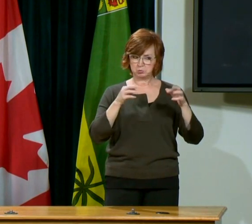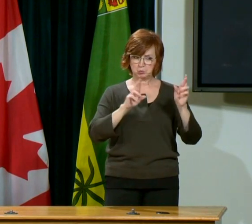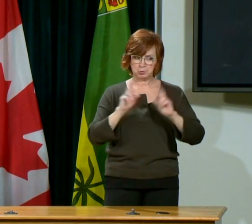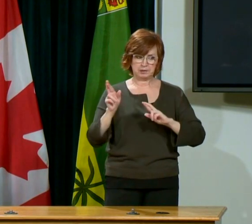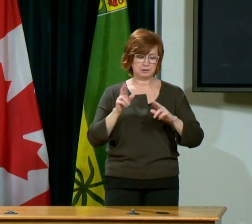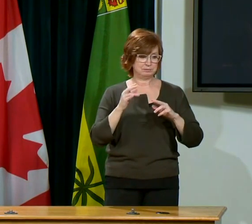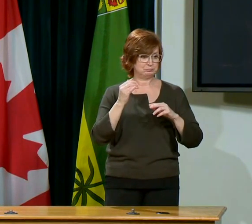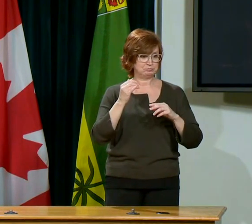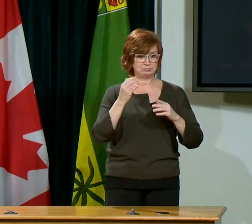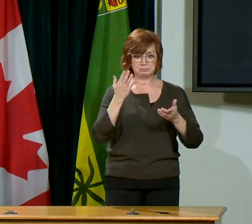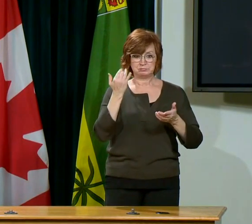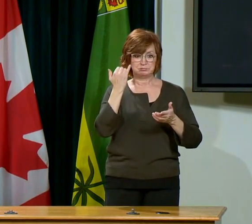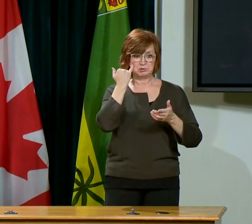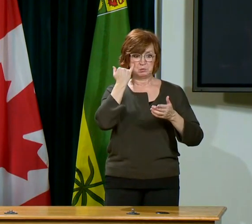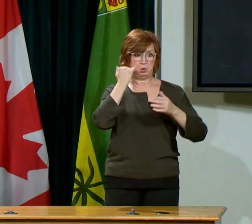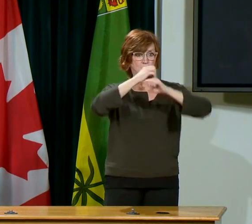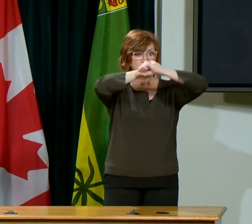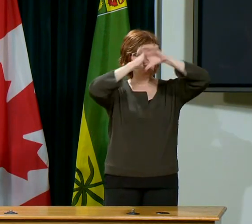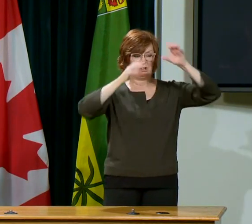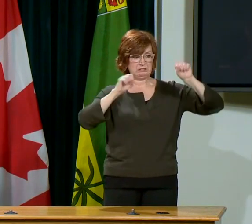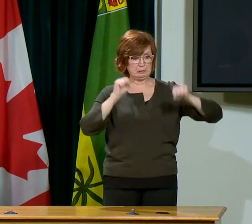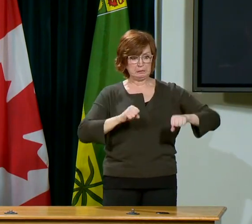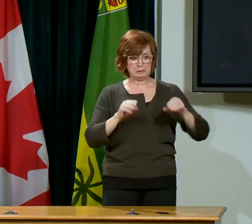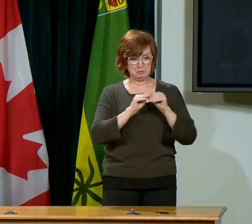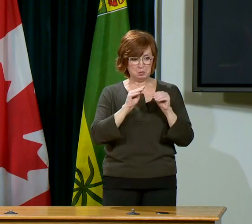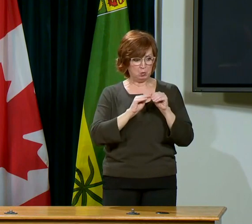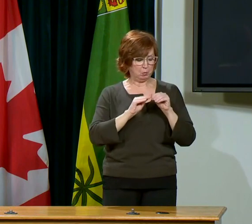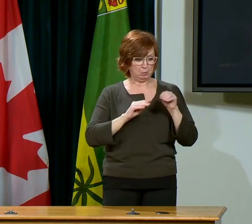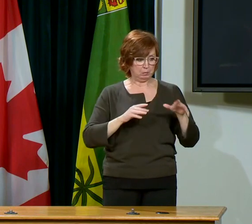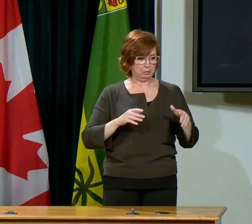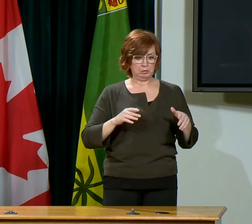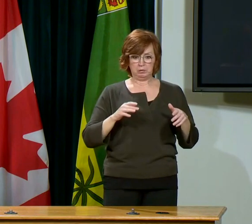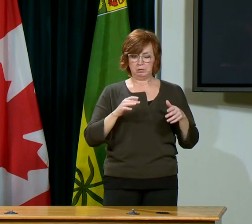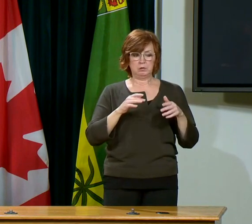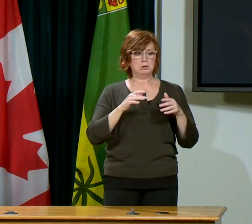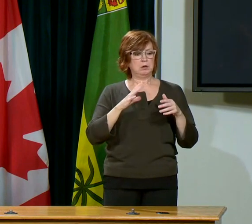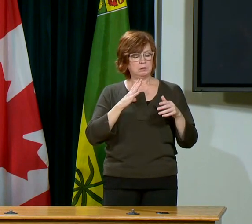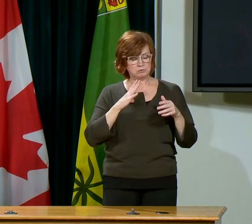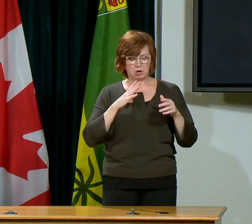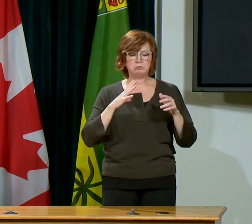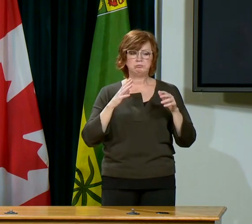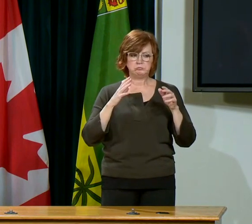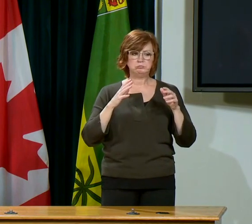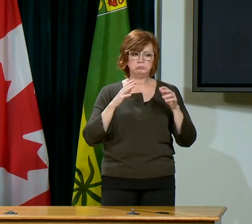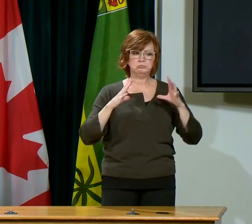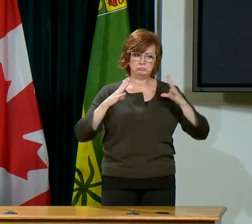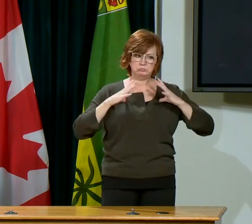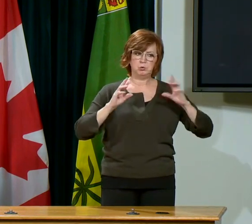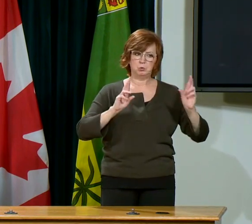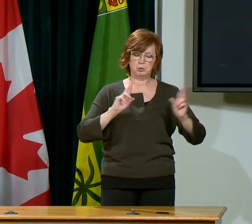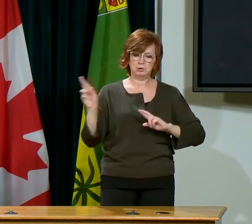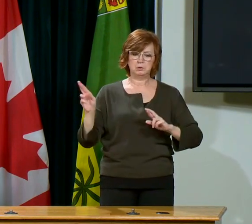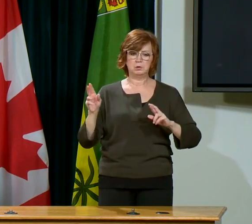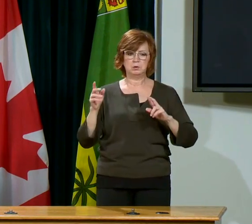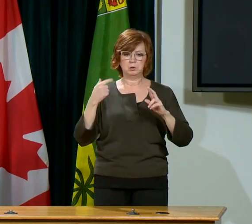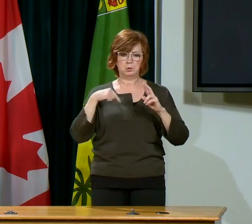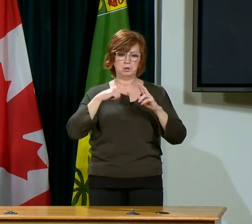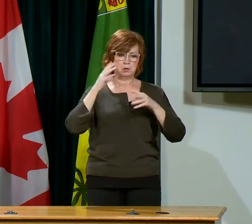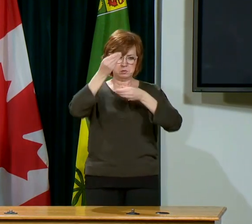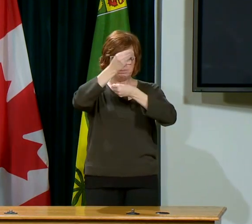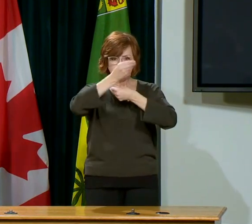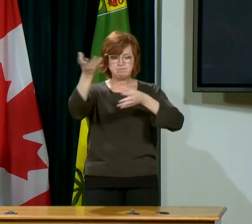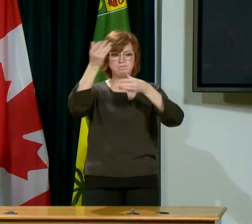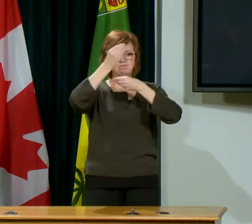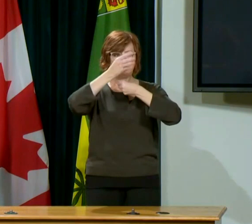required. But we haven't actually done much more than that, than sharing the plans with the communities and working through the EOC on how we're implementing plans